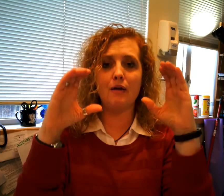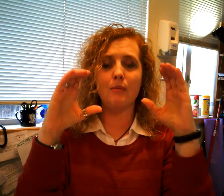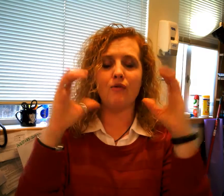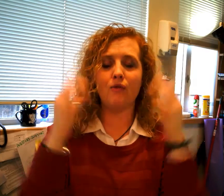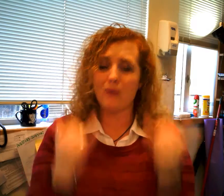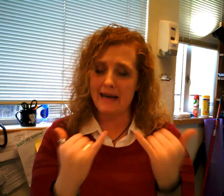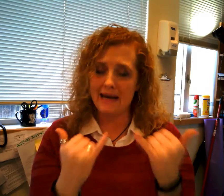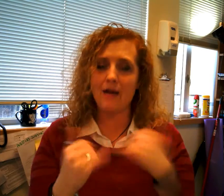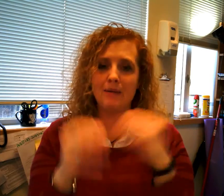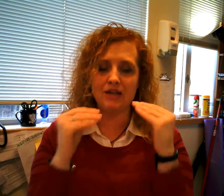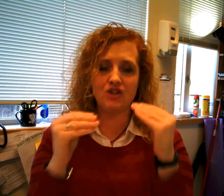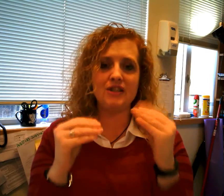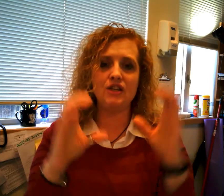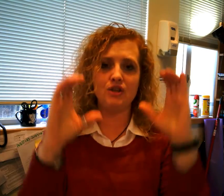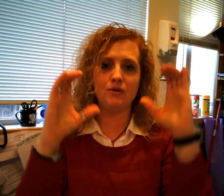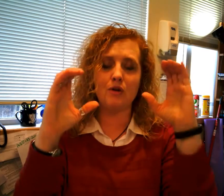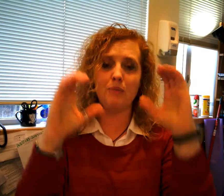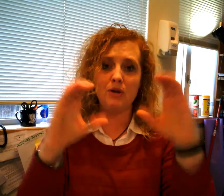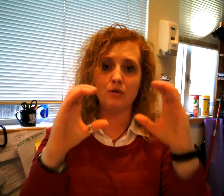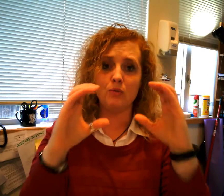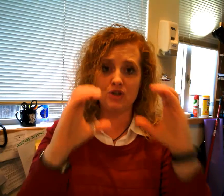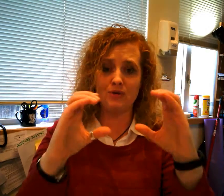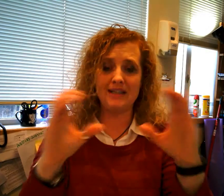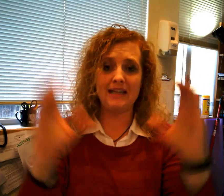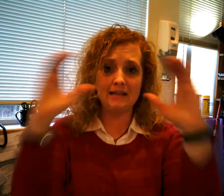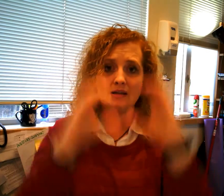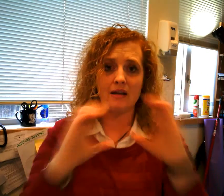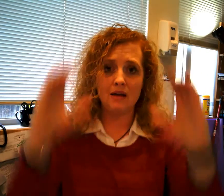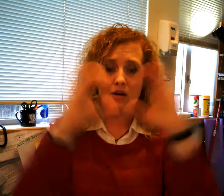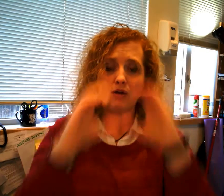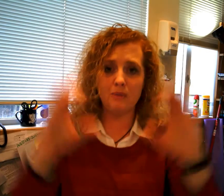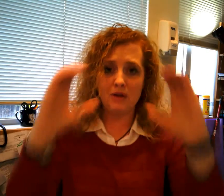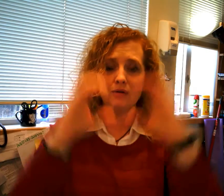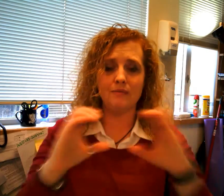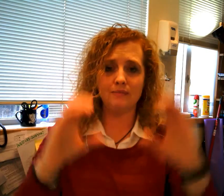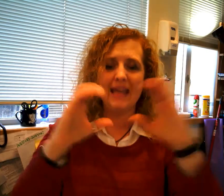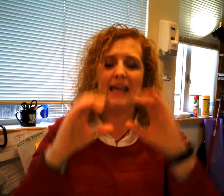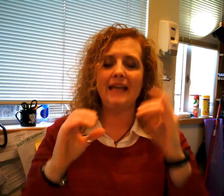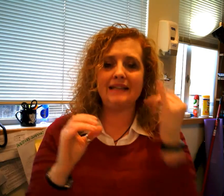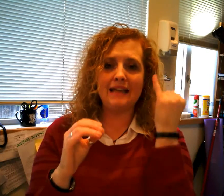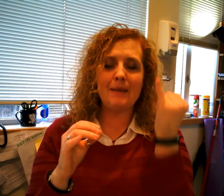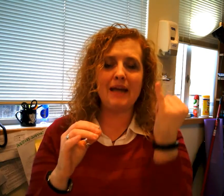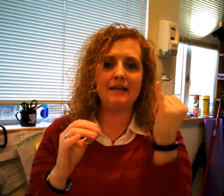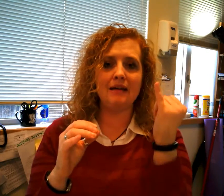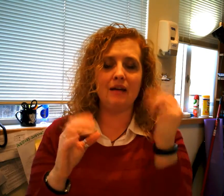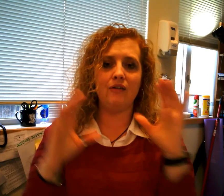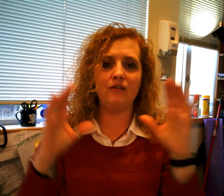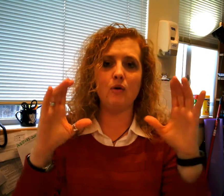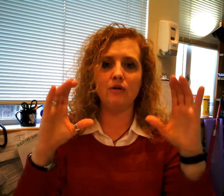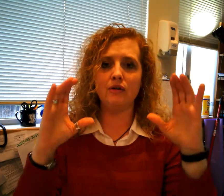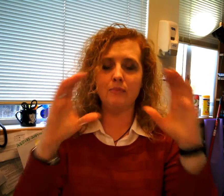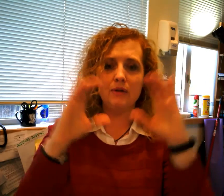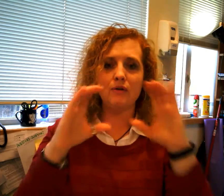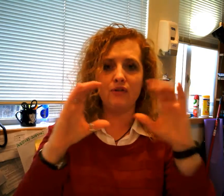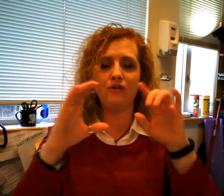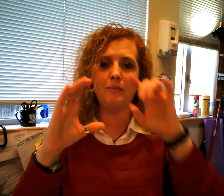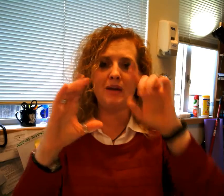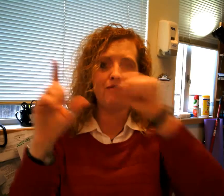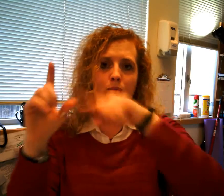for right now, I'm going to just teach you computer with 2 C's, computer. It's the same idea as the old computers used to be, from reel